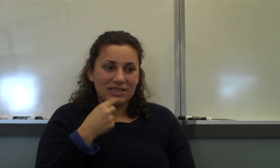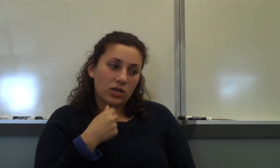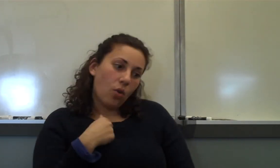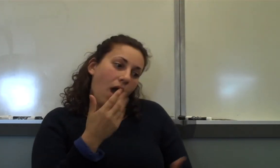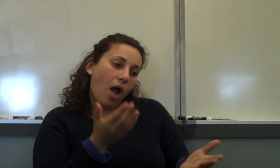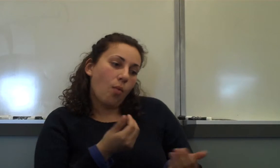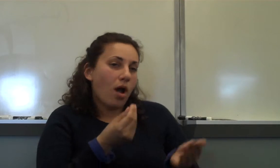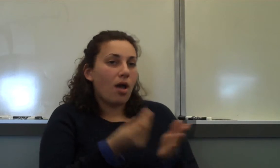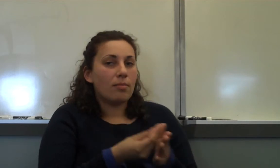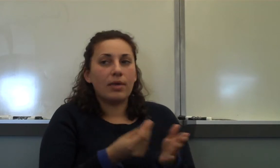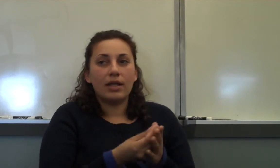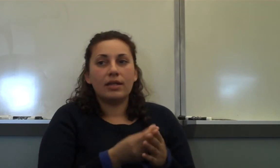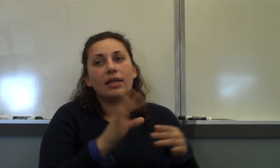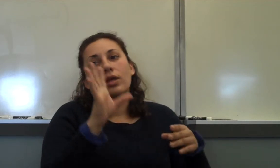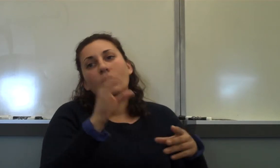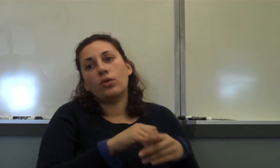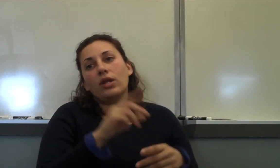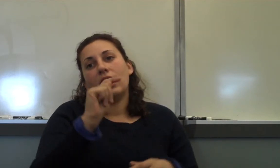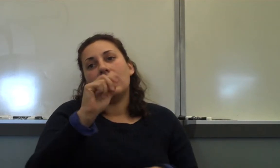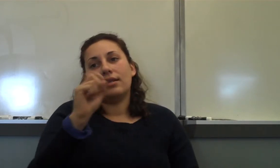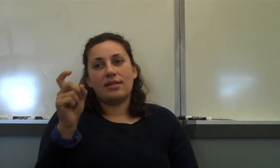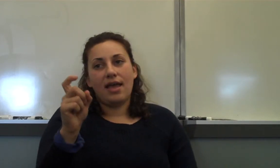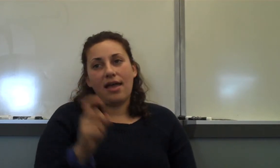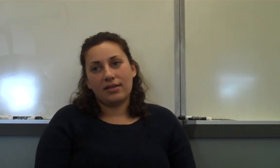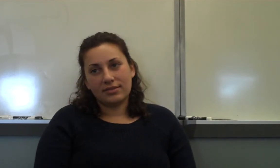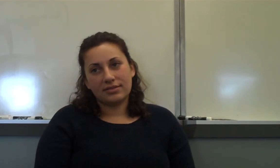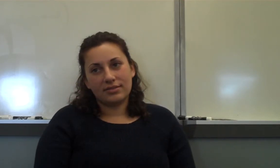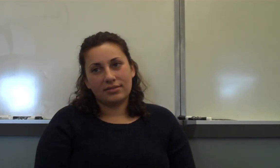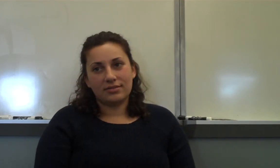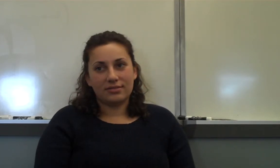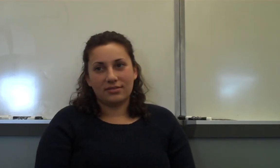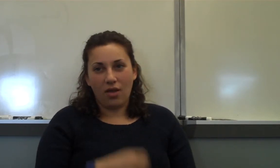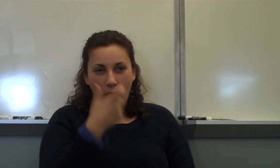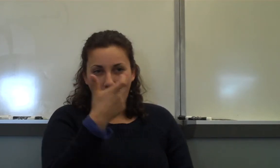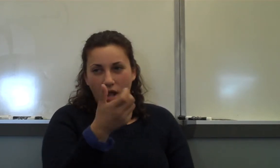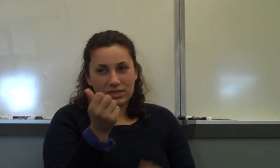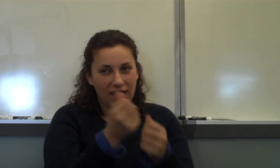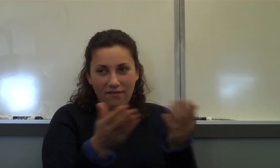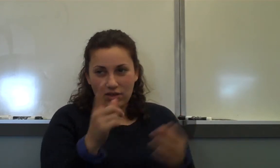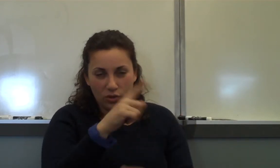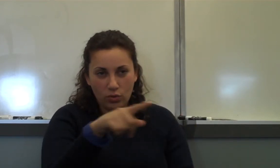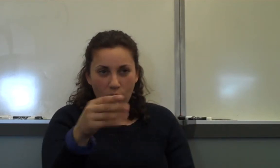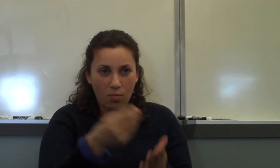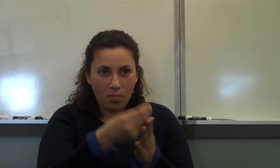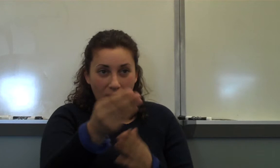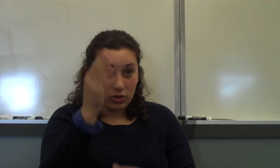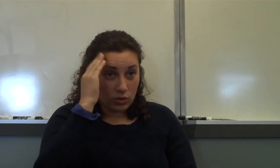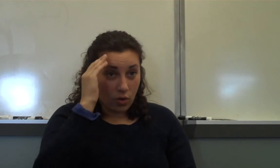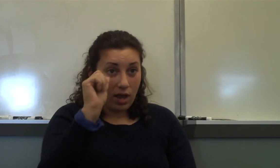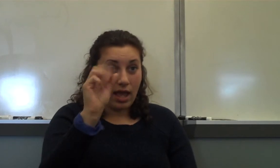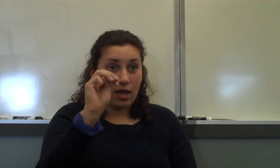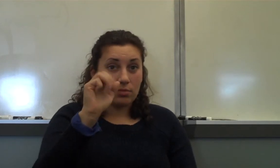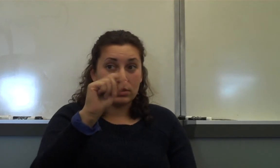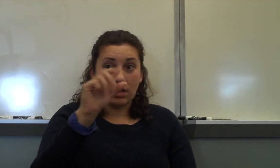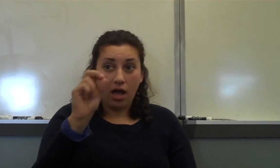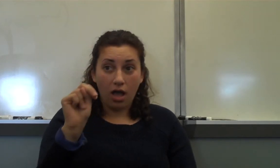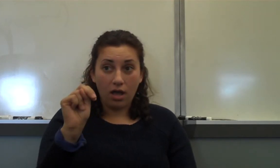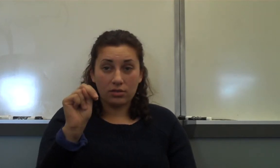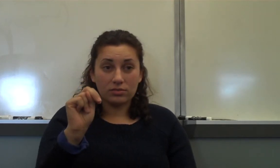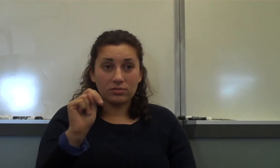buy something. He's right there with us, watching what we buy. You know that Amazon now charges tax? Everyone